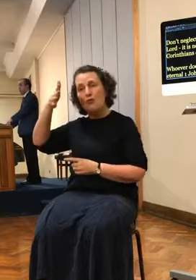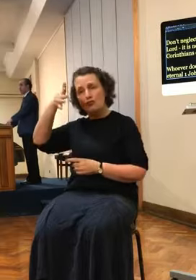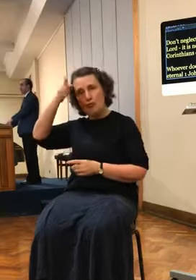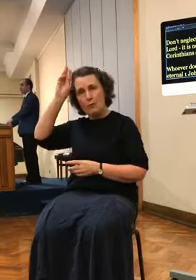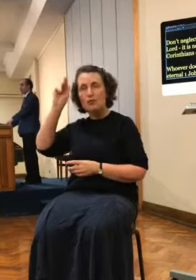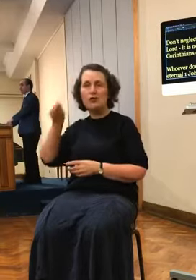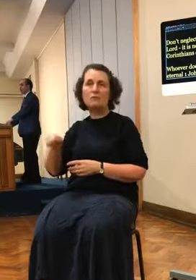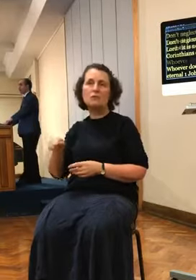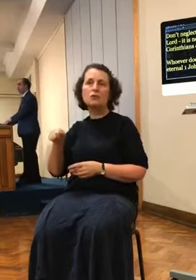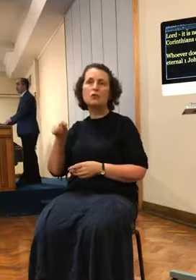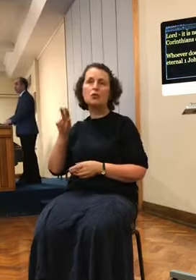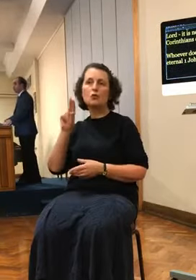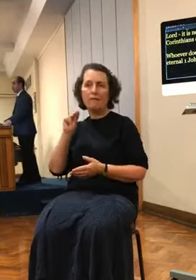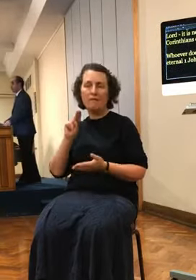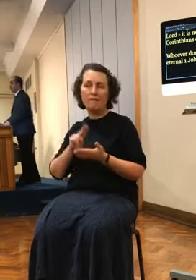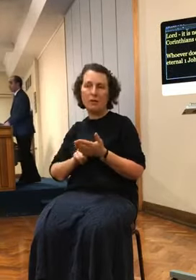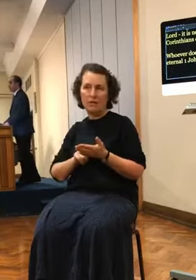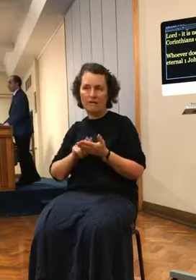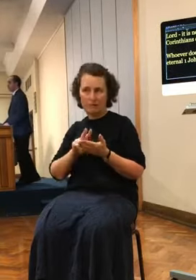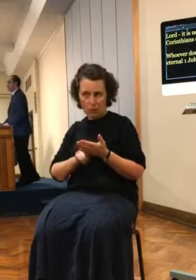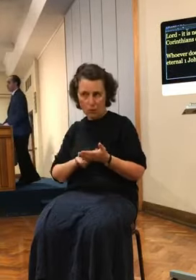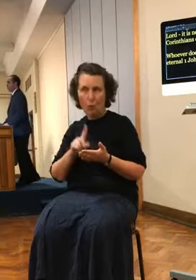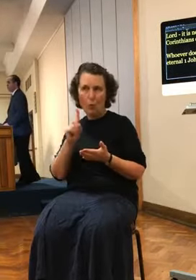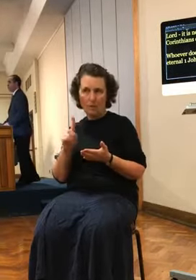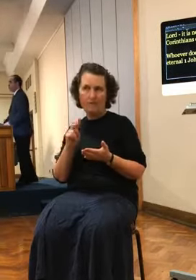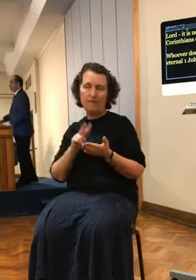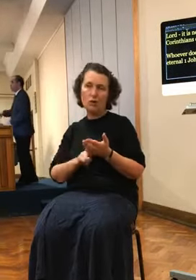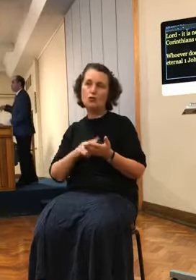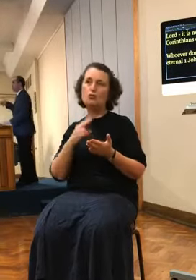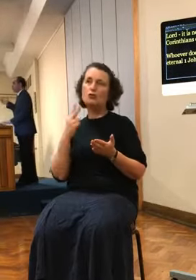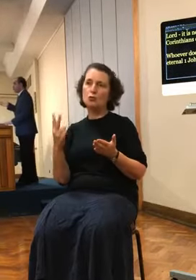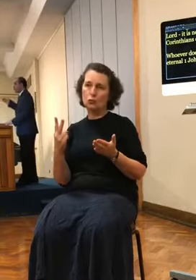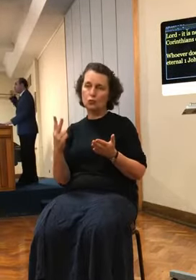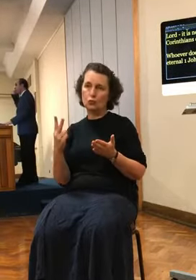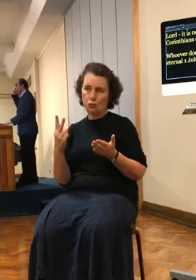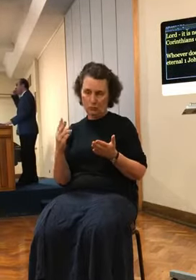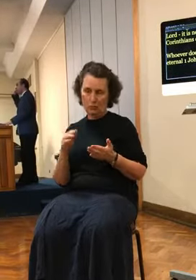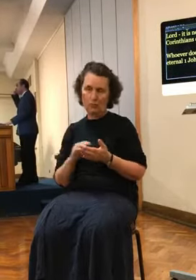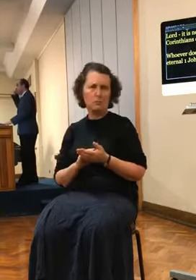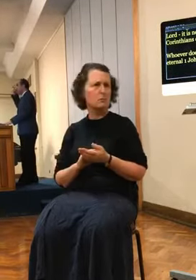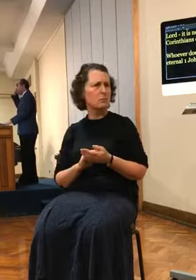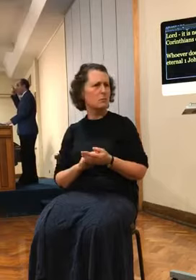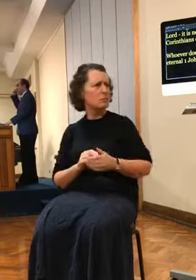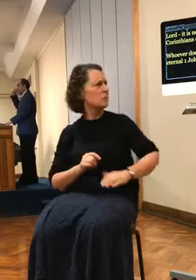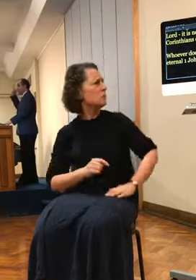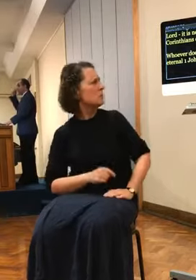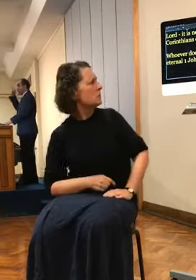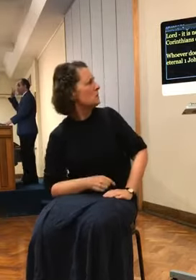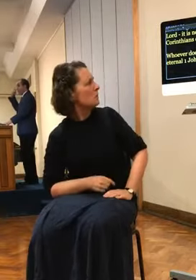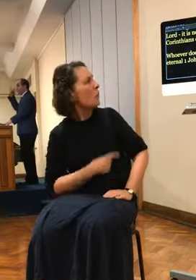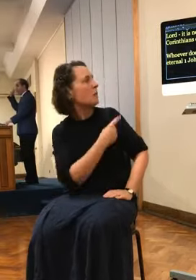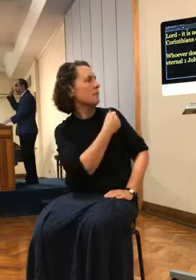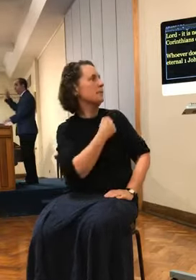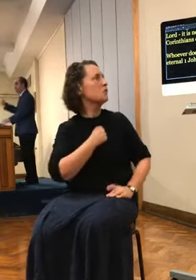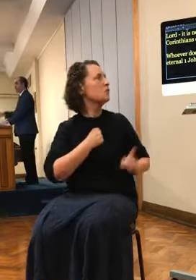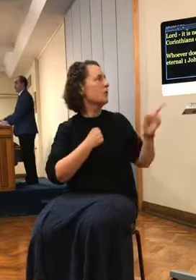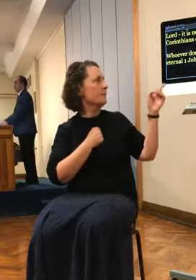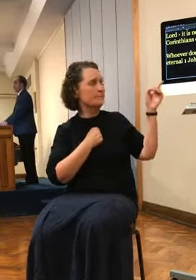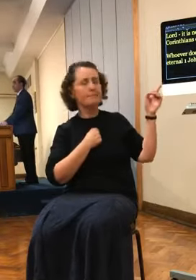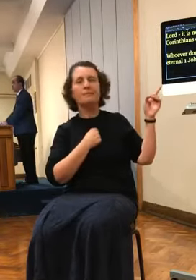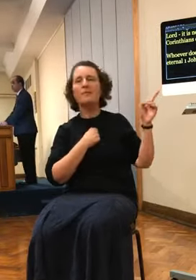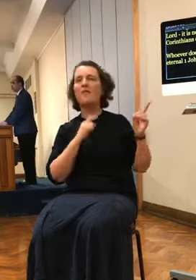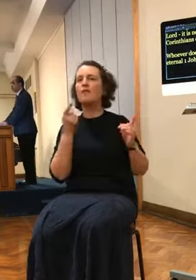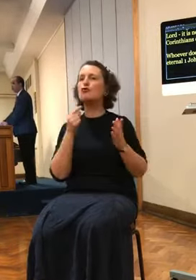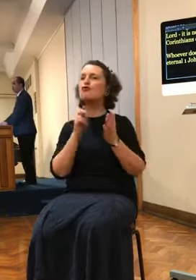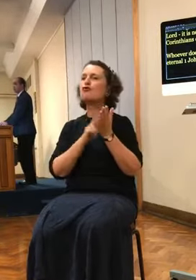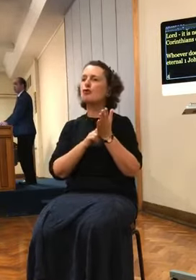know the will of God. Do not be conformed to the world, but be transformed by the renewal of the mind.